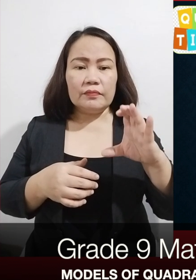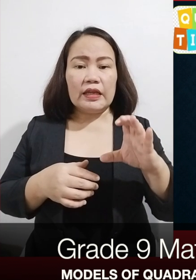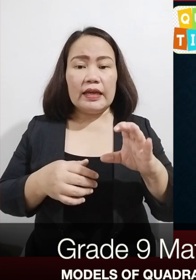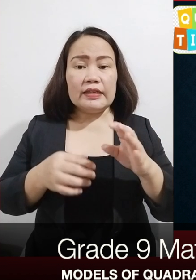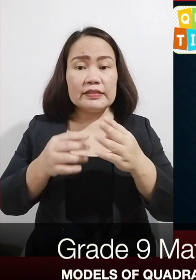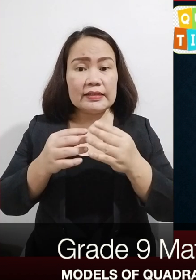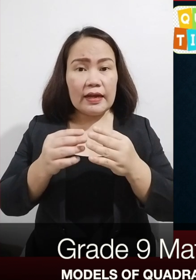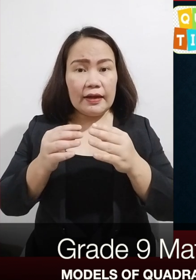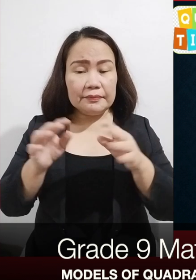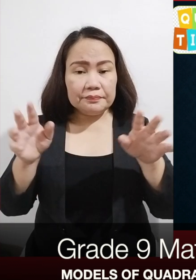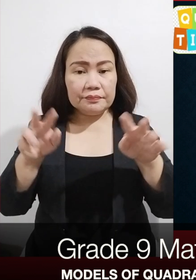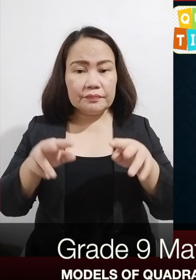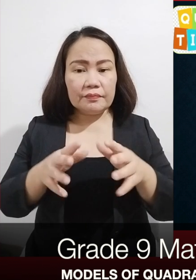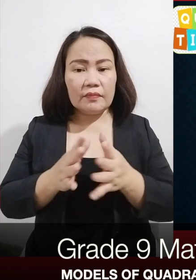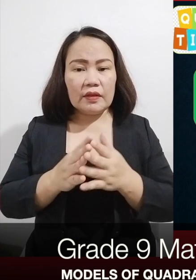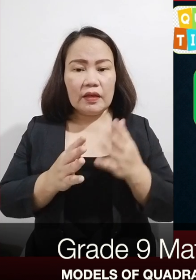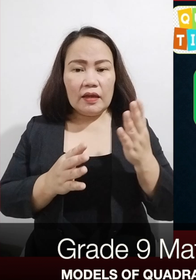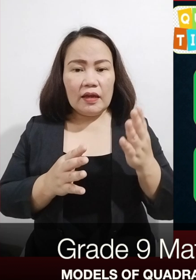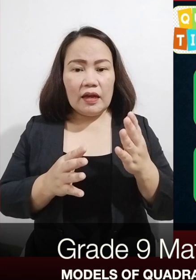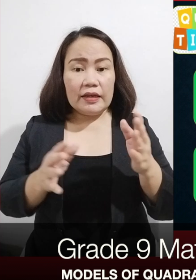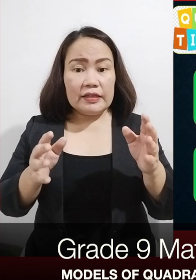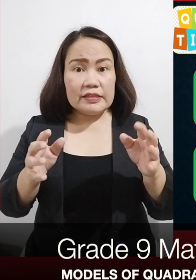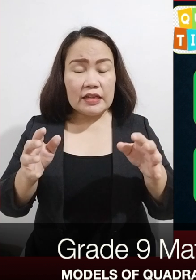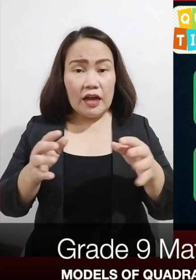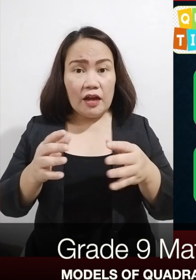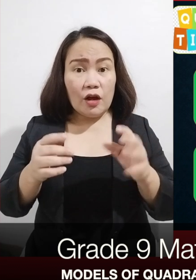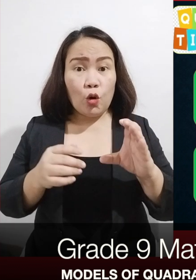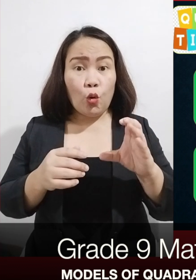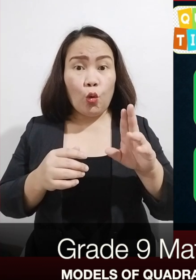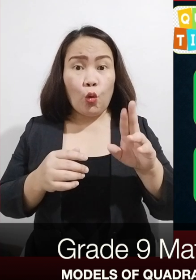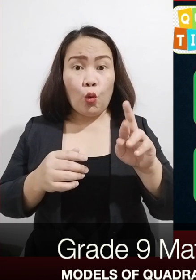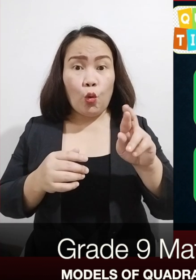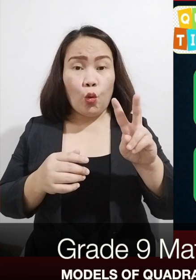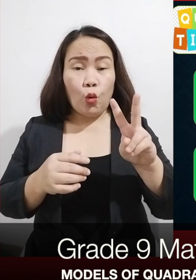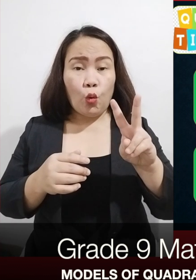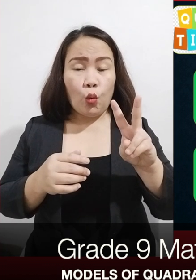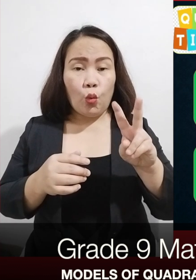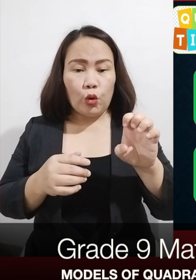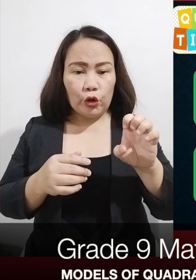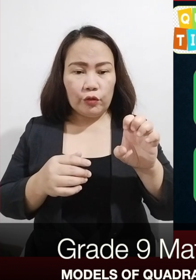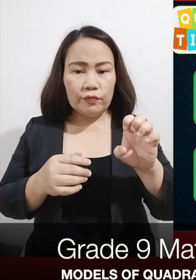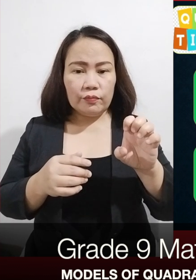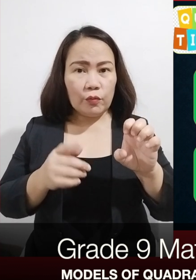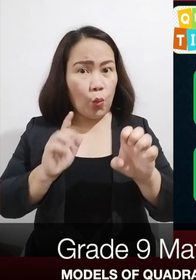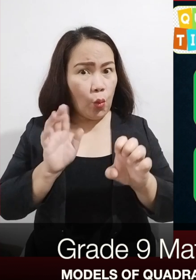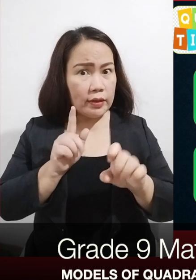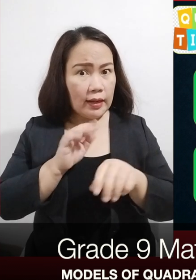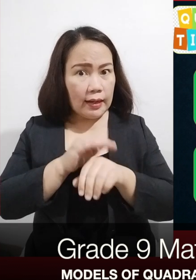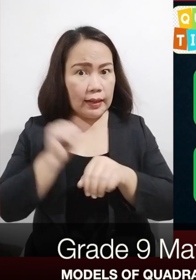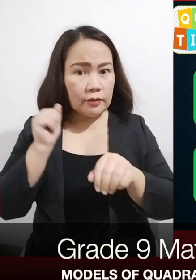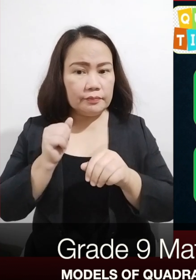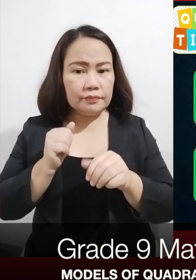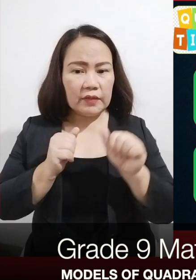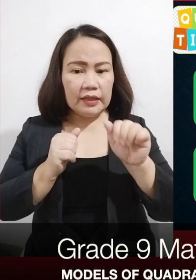smooth curve called, these are the choices. I'm giving you 5 seconds.